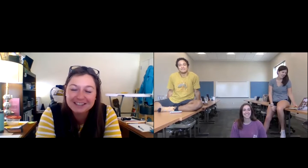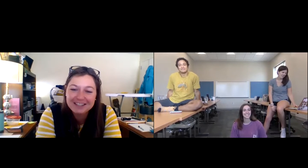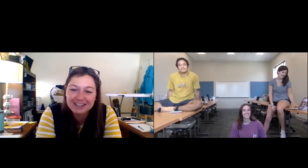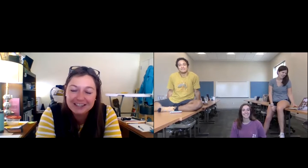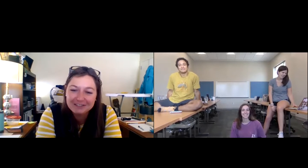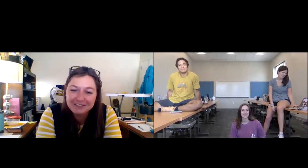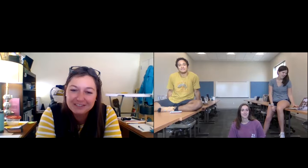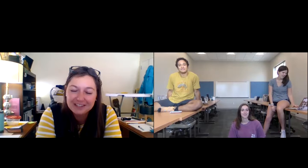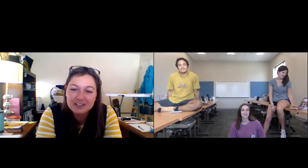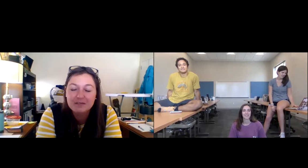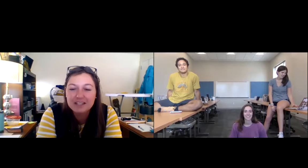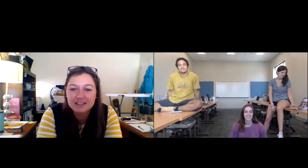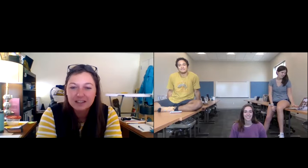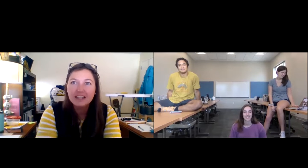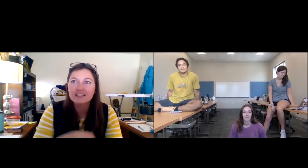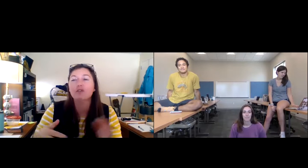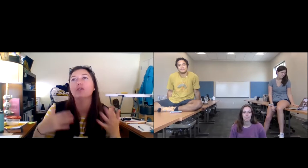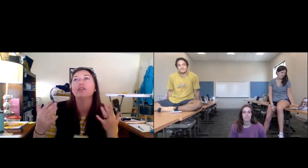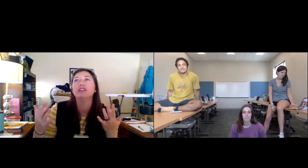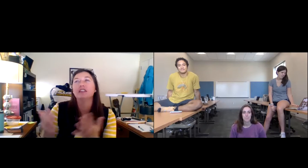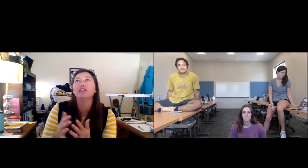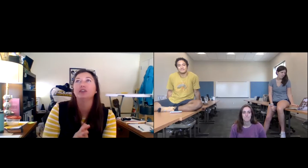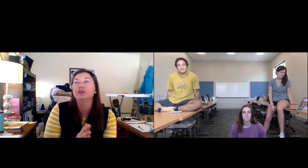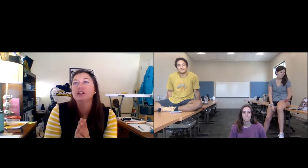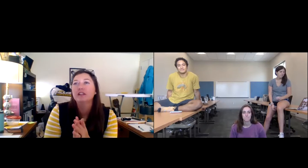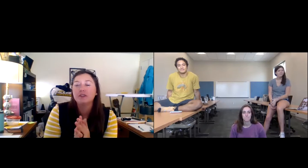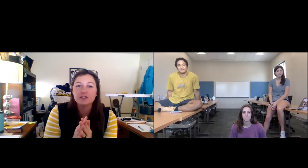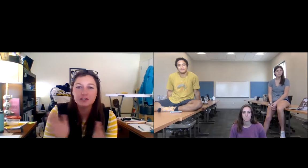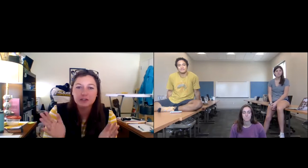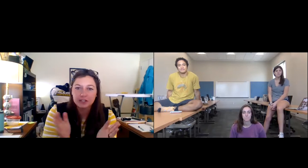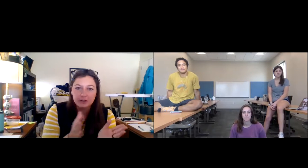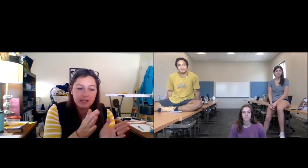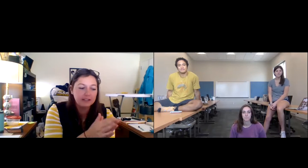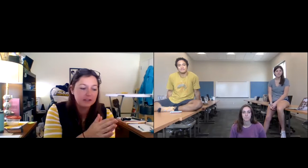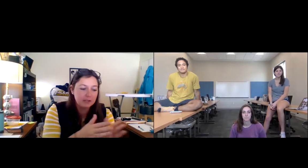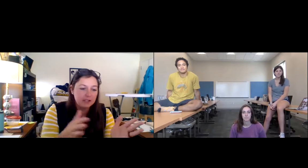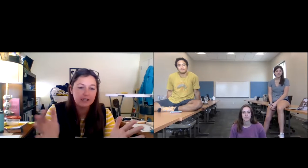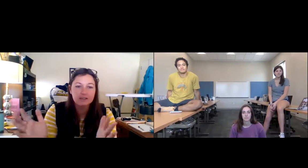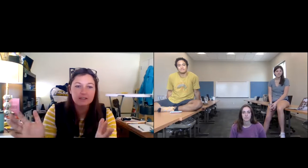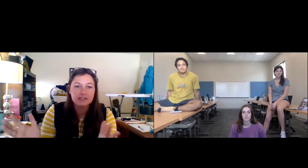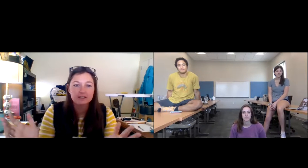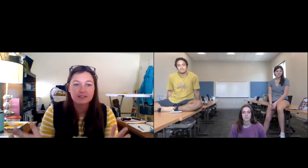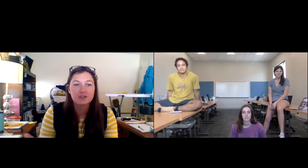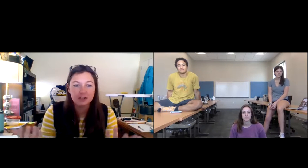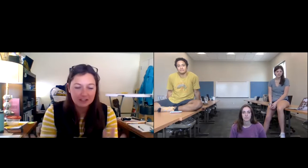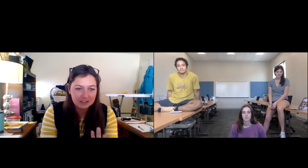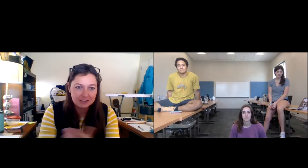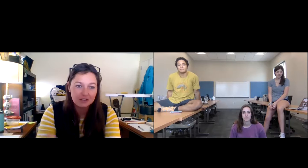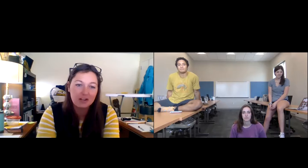Nice job. That's awesome. It is helpful, I mean, to think through versus just learning it, right? Like there being kind of this story that you get to go along